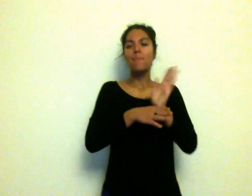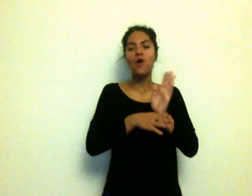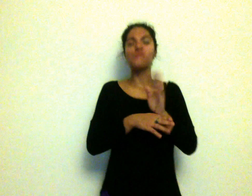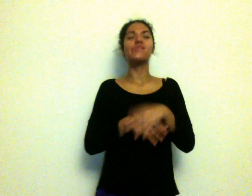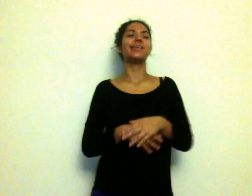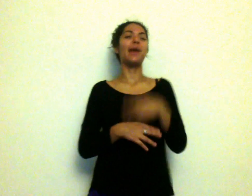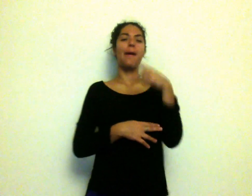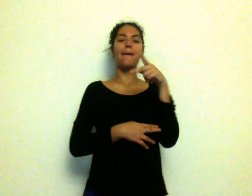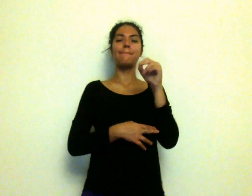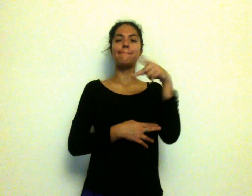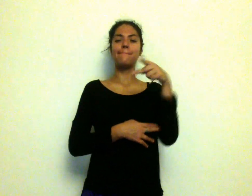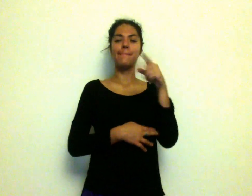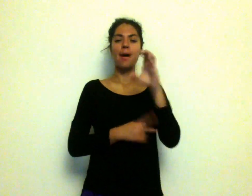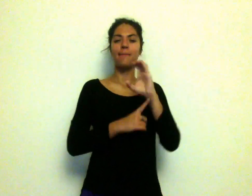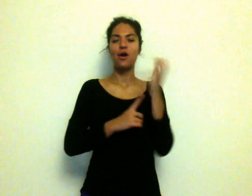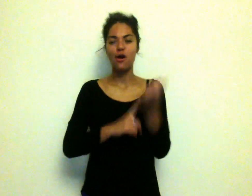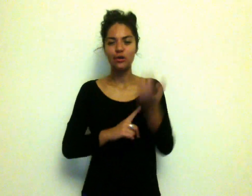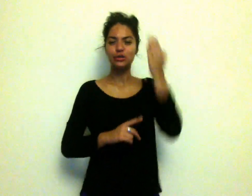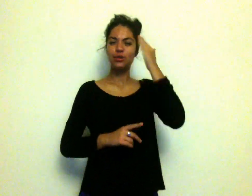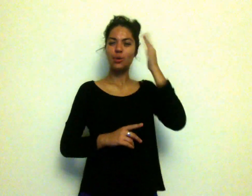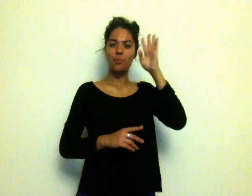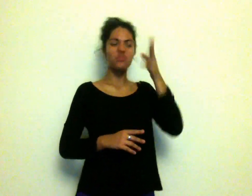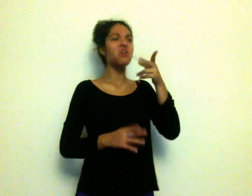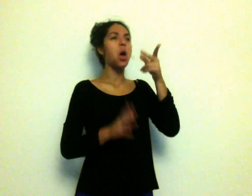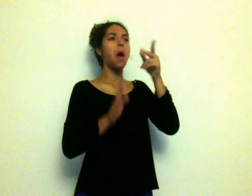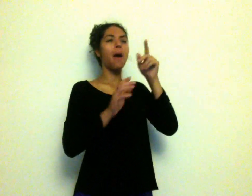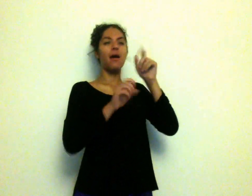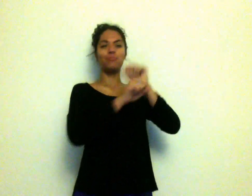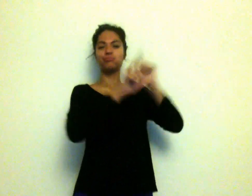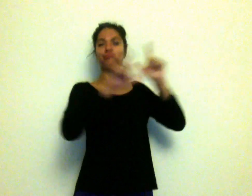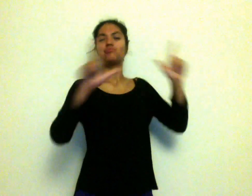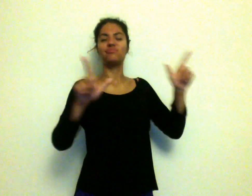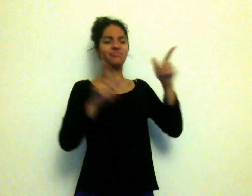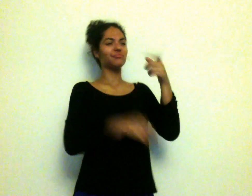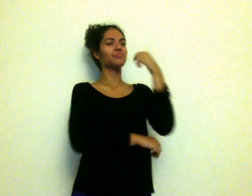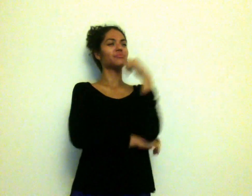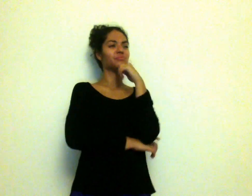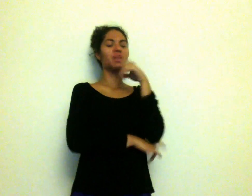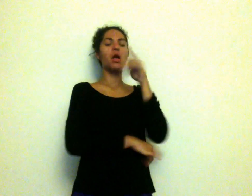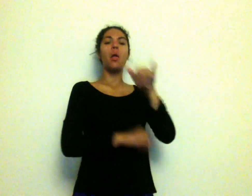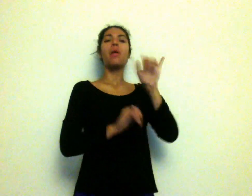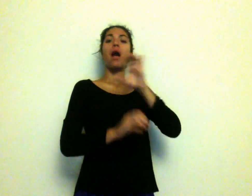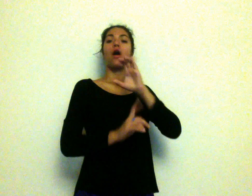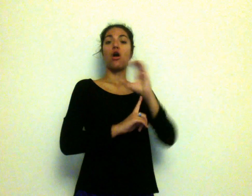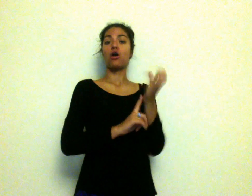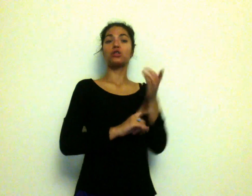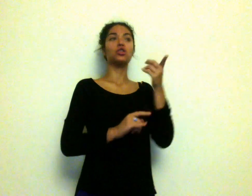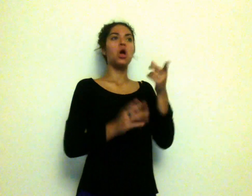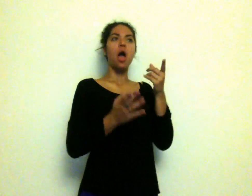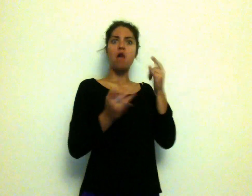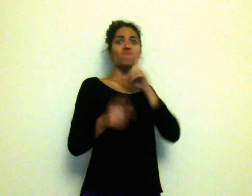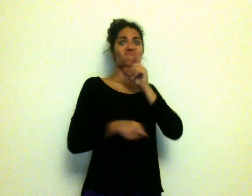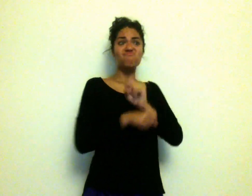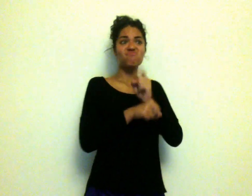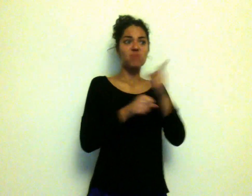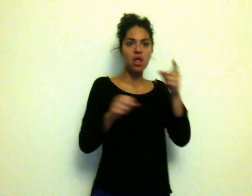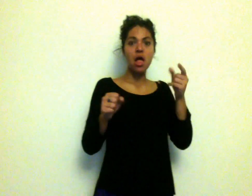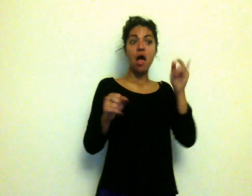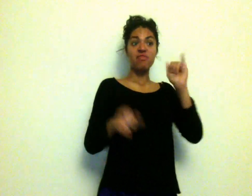Hindu beliefs are now a regular part of popular entertainment and higher education. Hello and welcome to Let My People Think with author